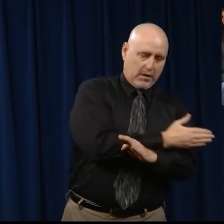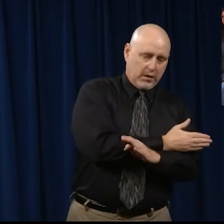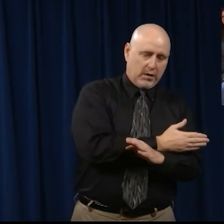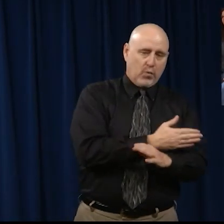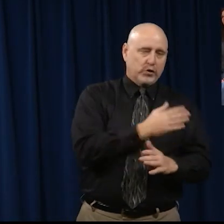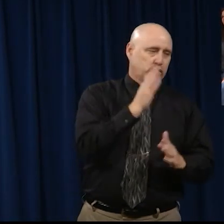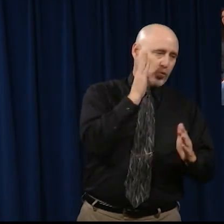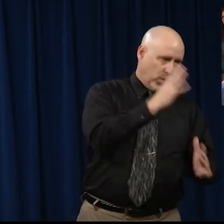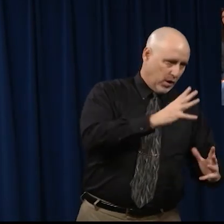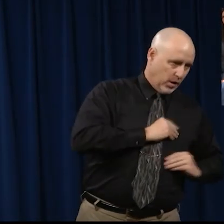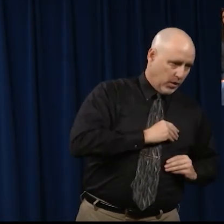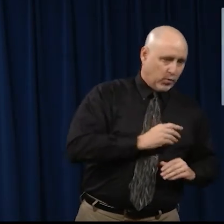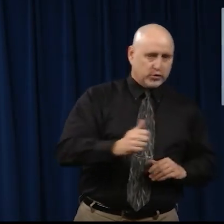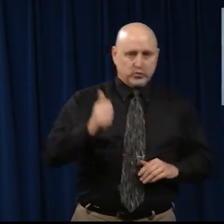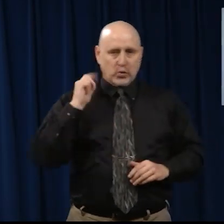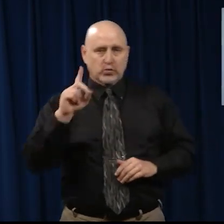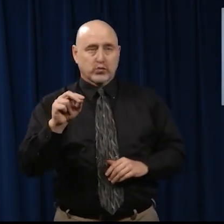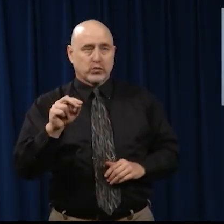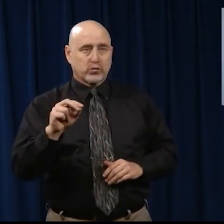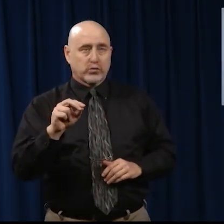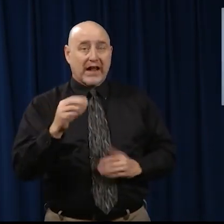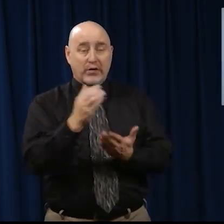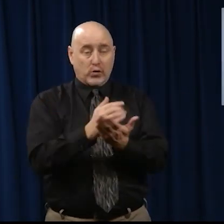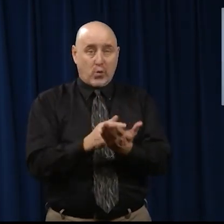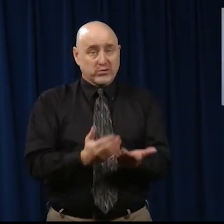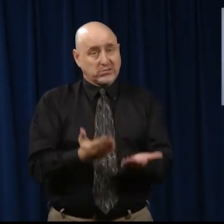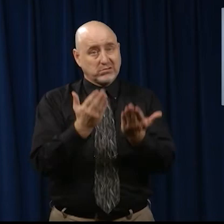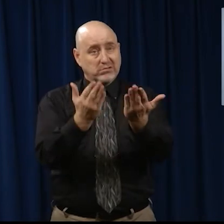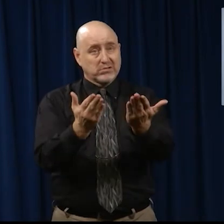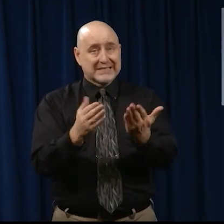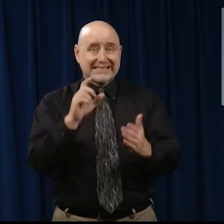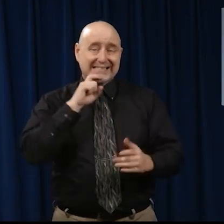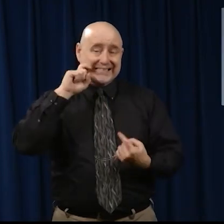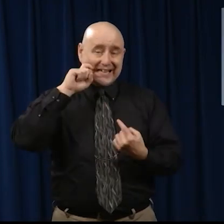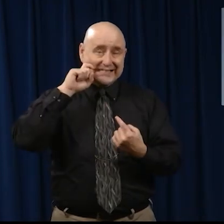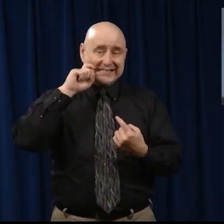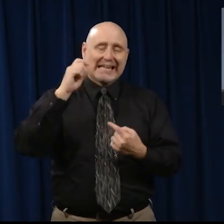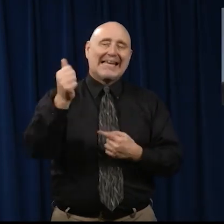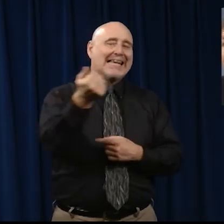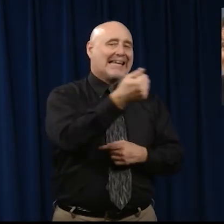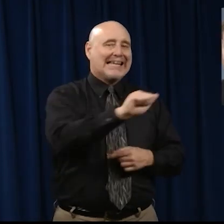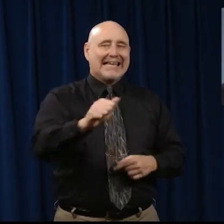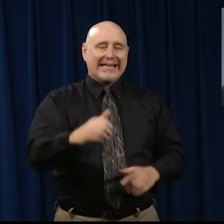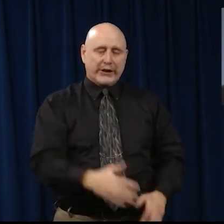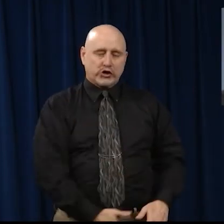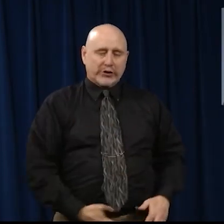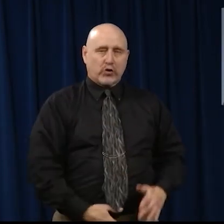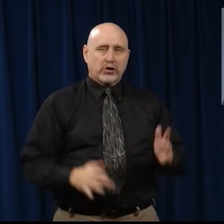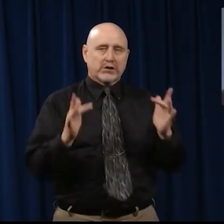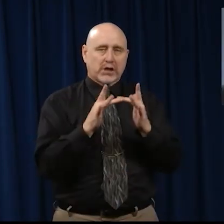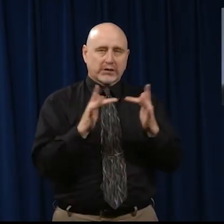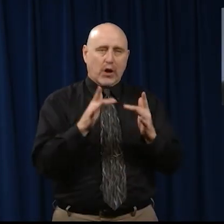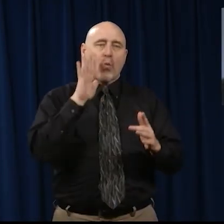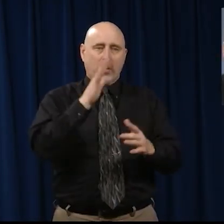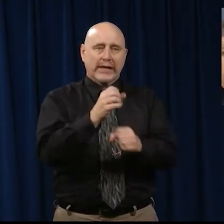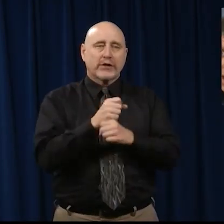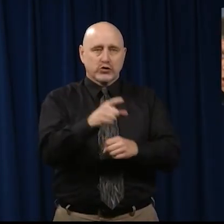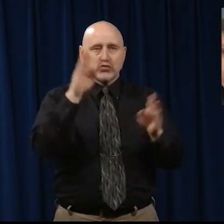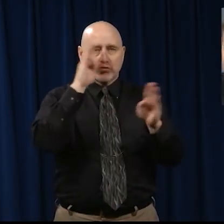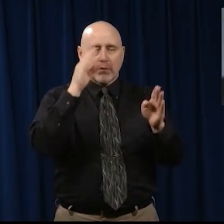what you will and you will not do. And in this course, the way that we have defined sex, any genital touching is going to get